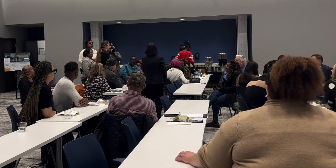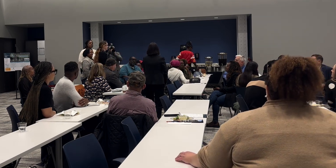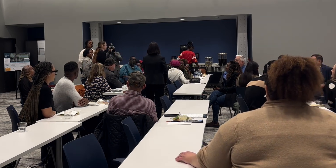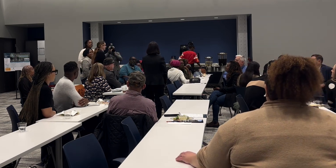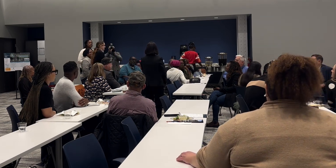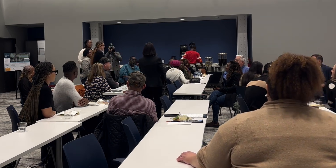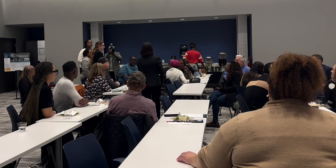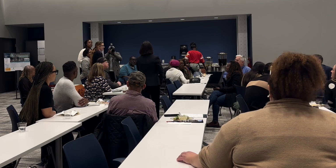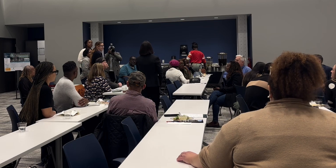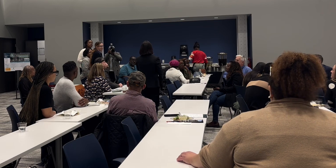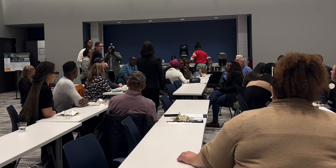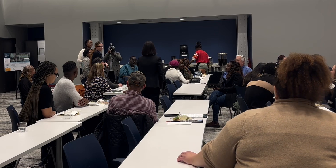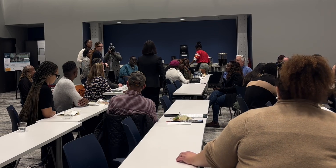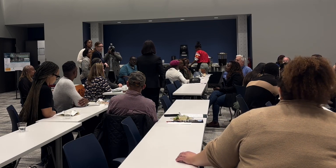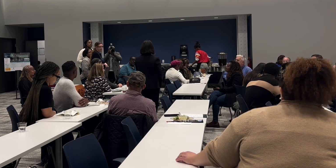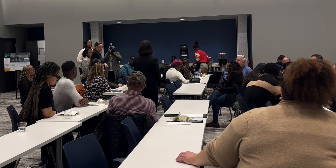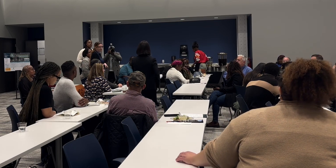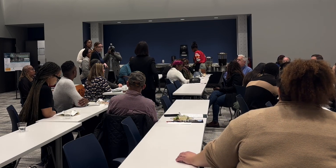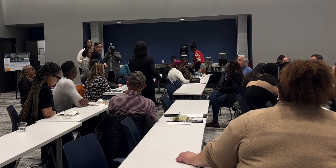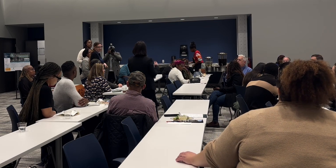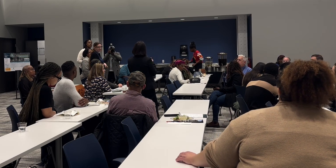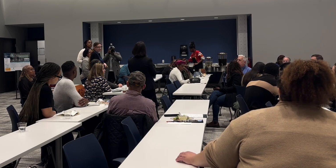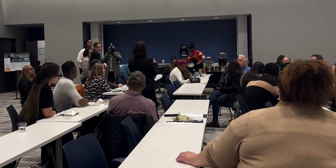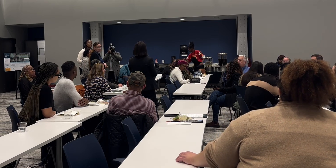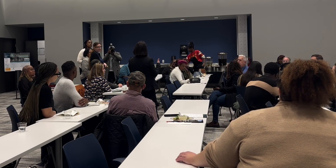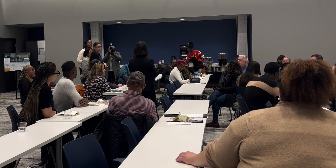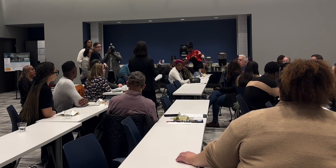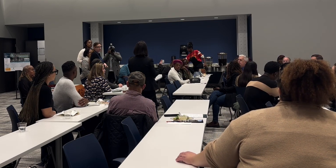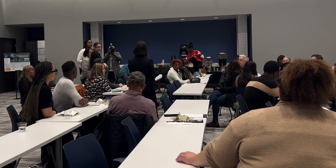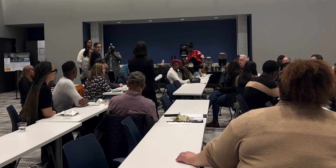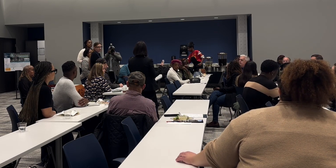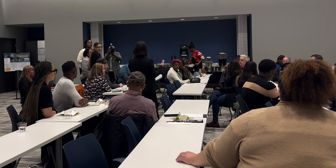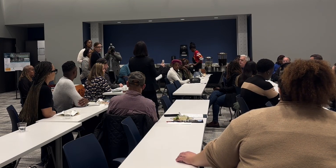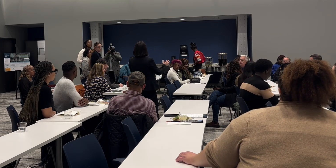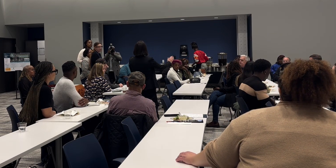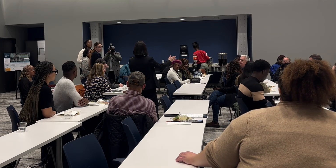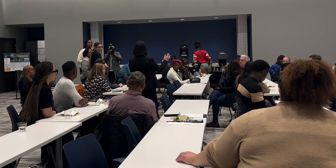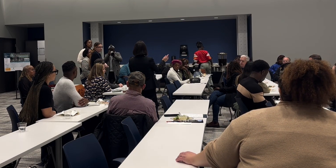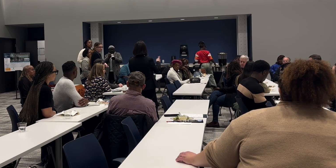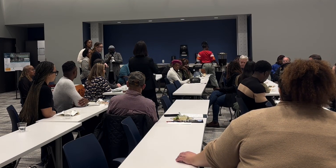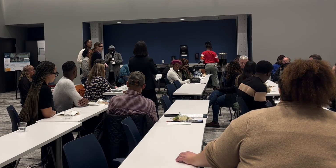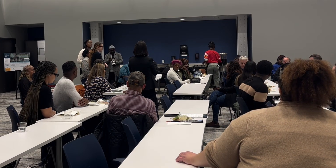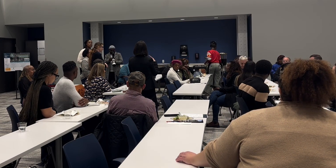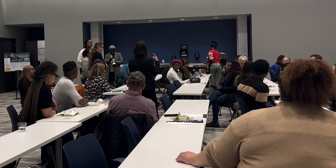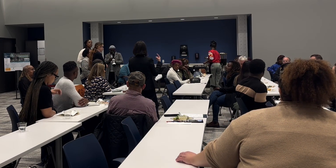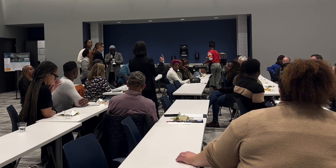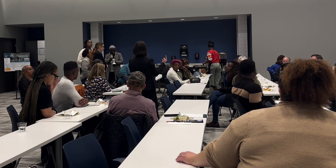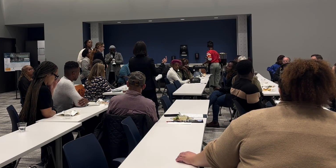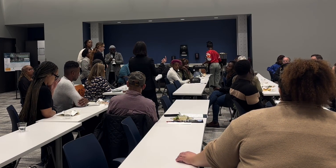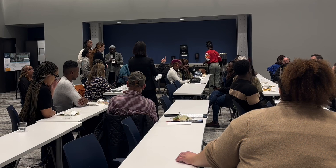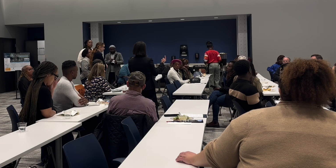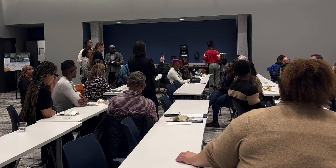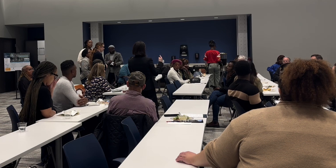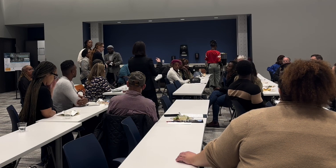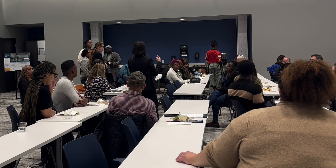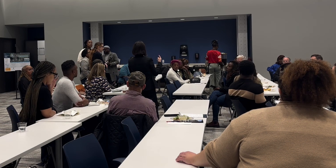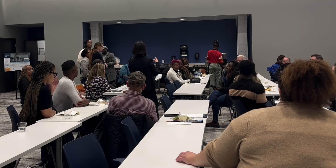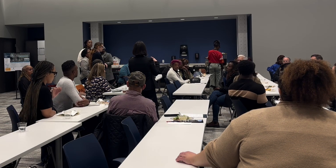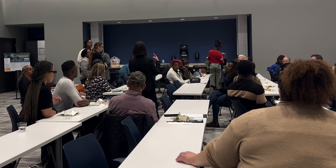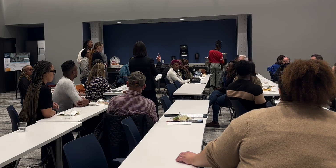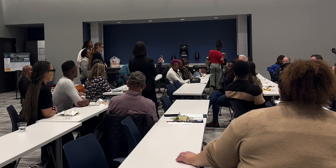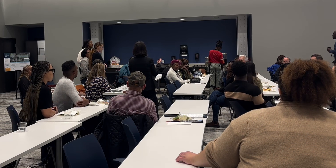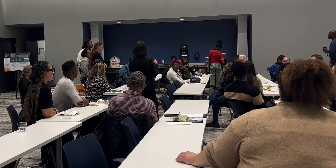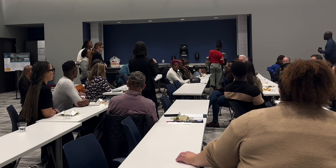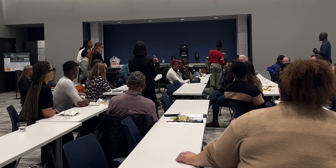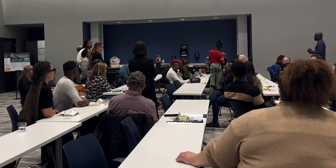And so as part of the environmental review document, a requirement is we have to look at cumulative effects. And so part of what happens for the environmental review document is you